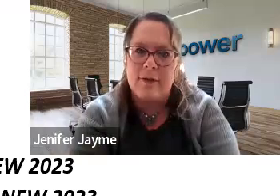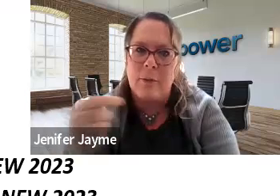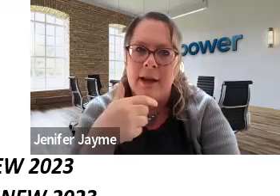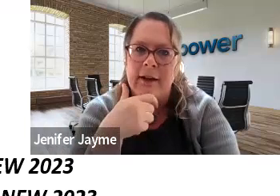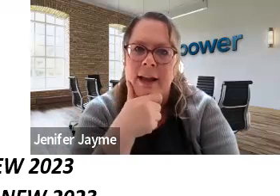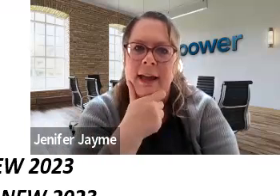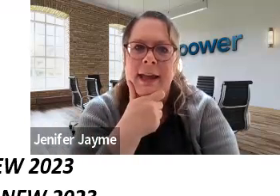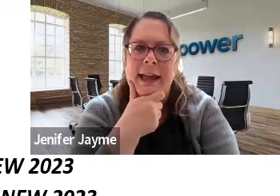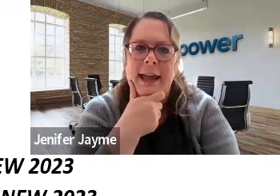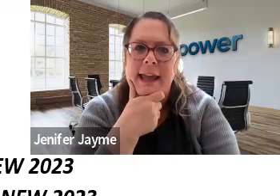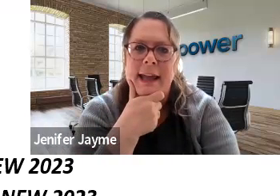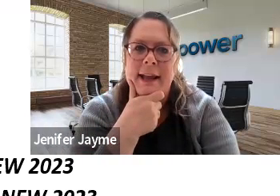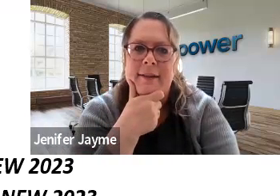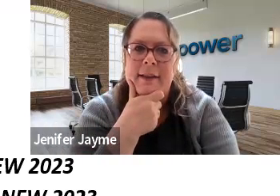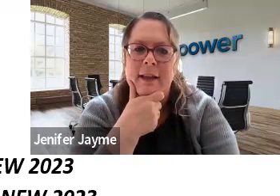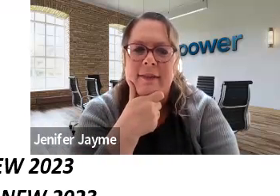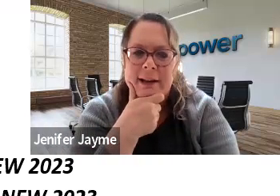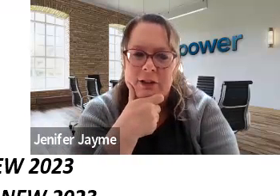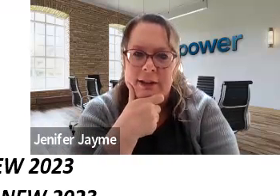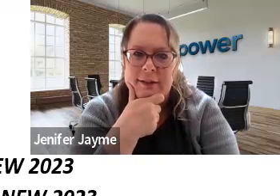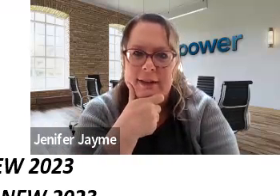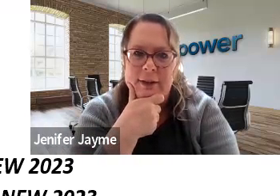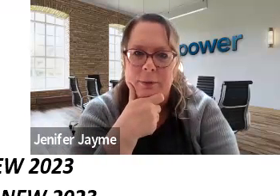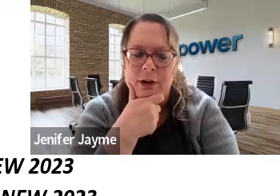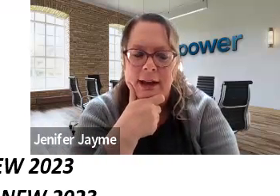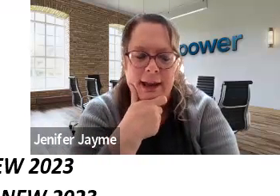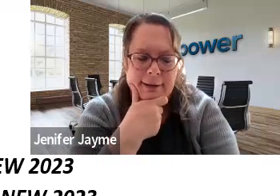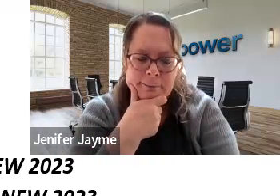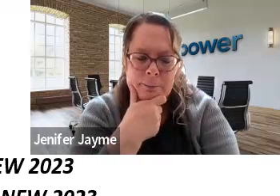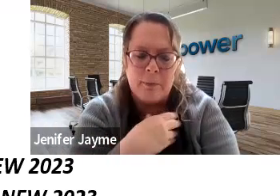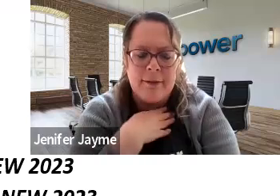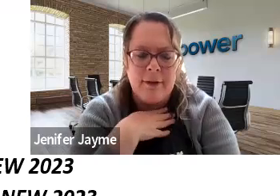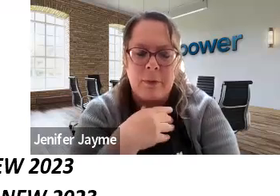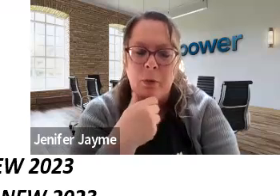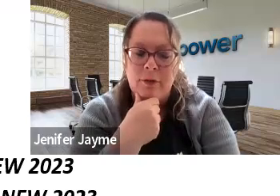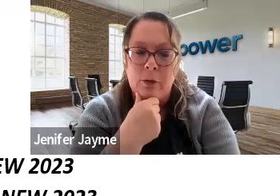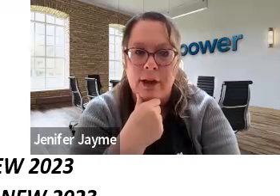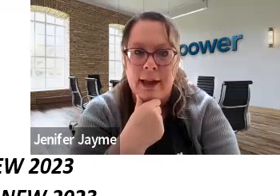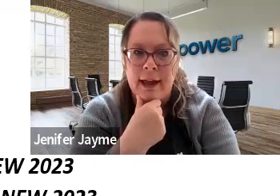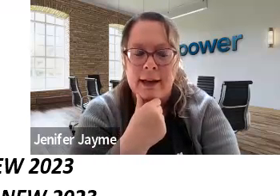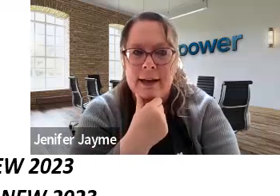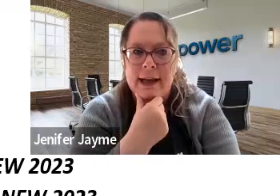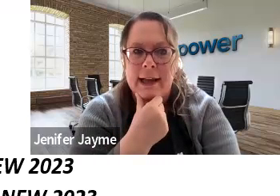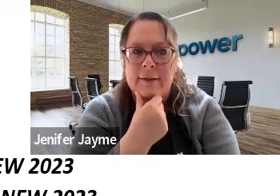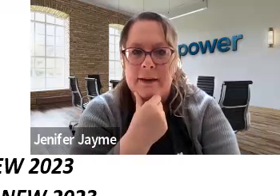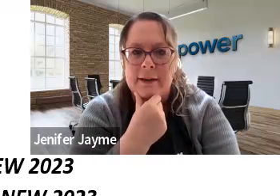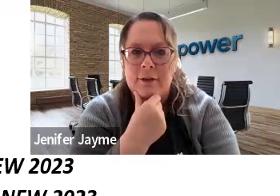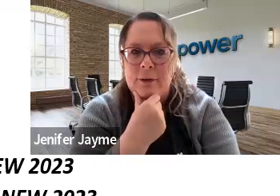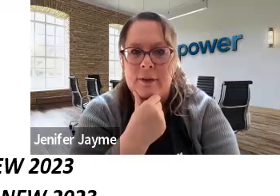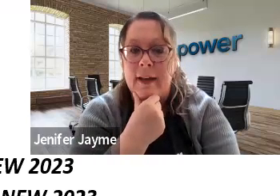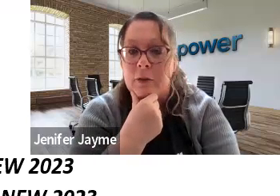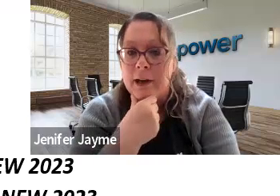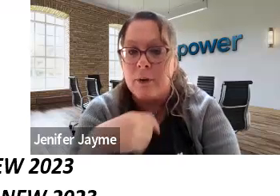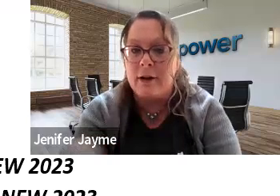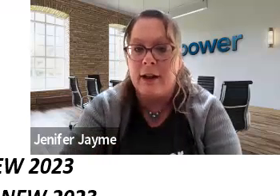San Francisco Bay Area, and in Los Angeles, California. And excuse me, we're also looking at expanding